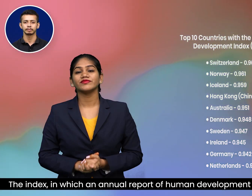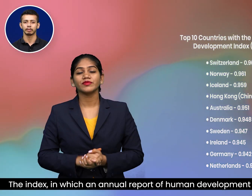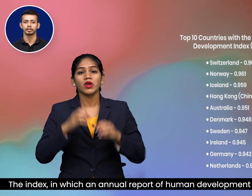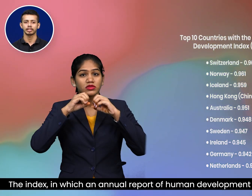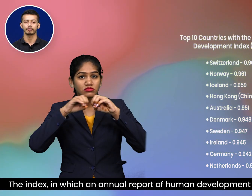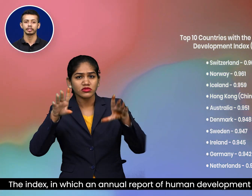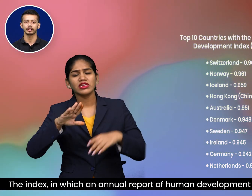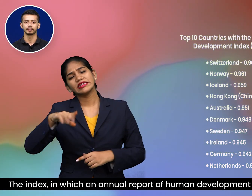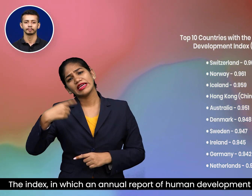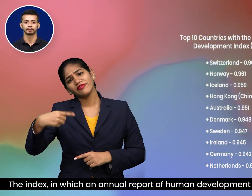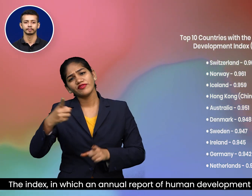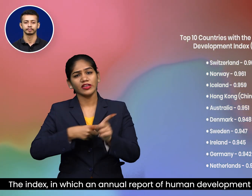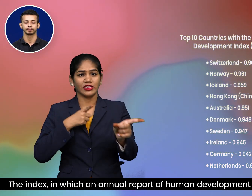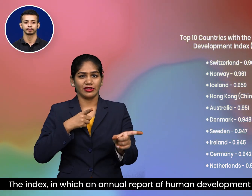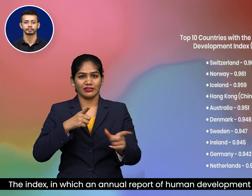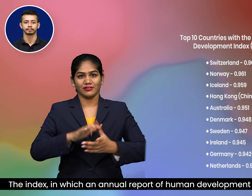is published every year.